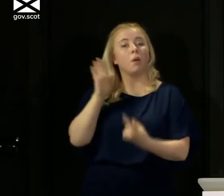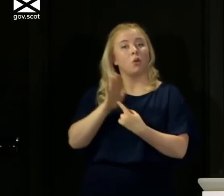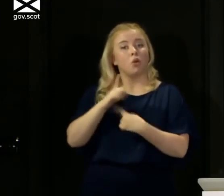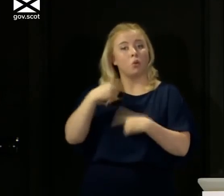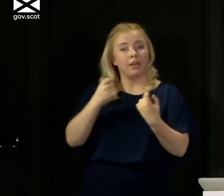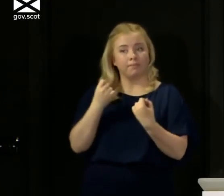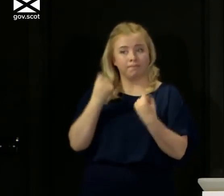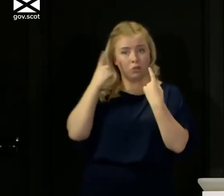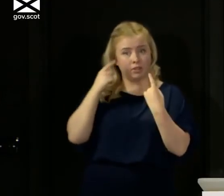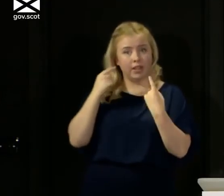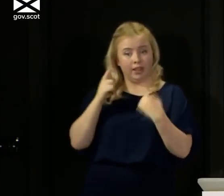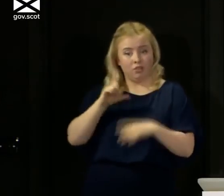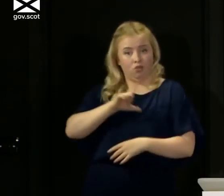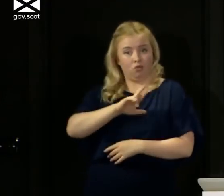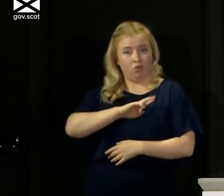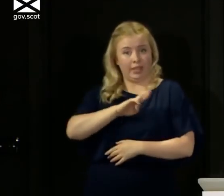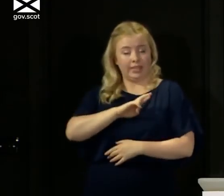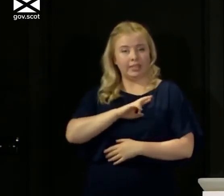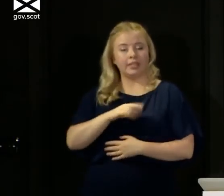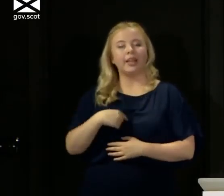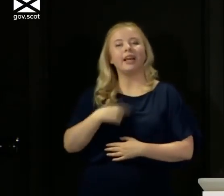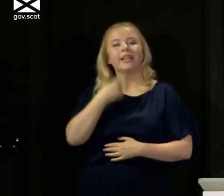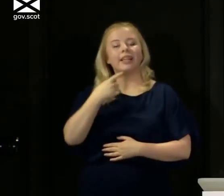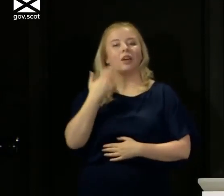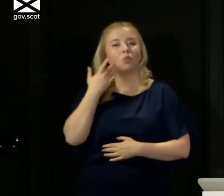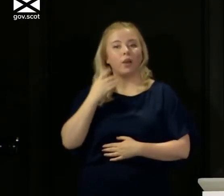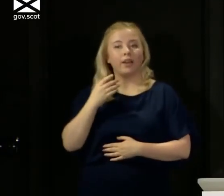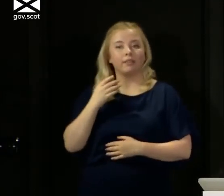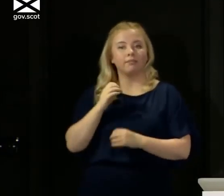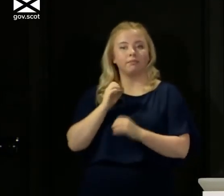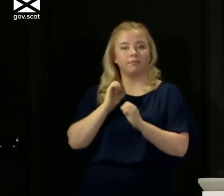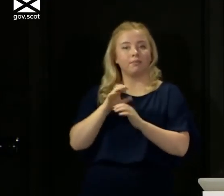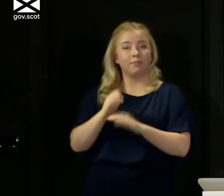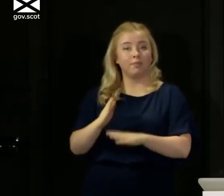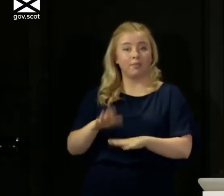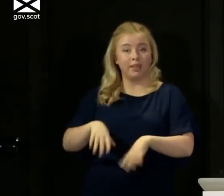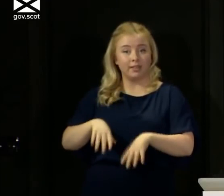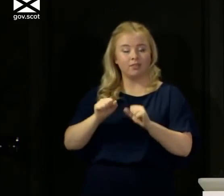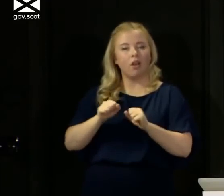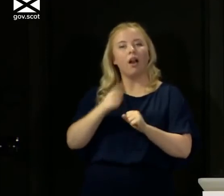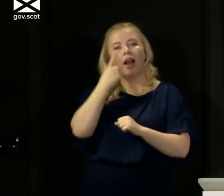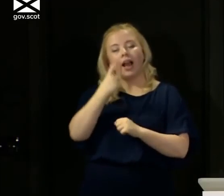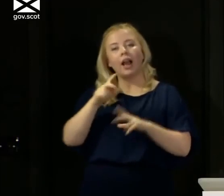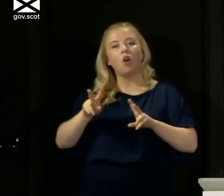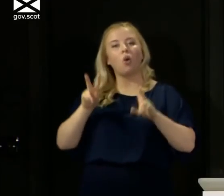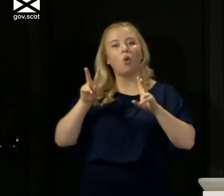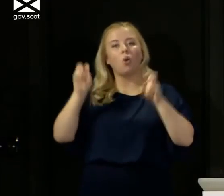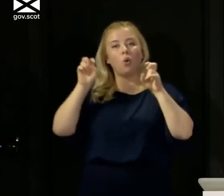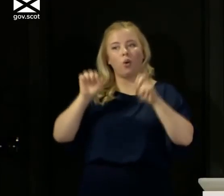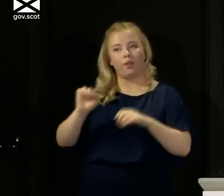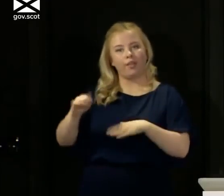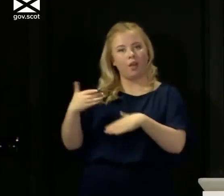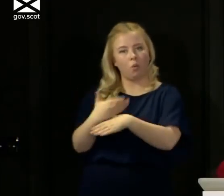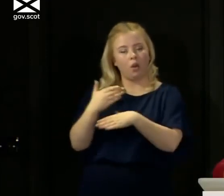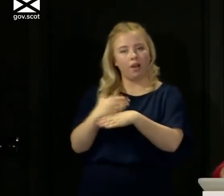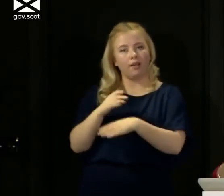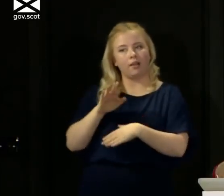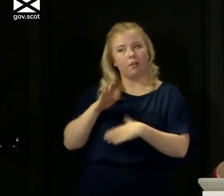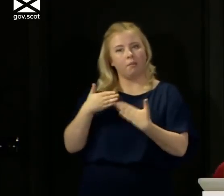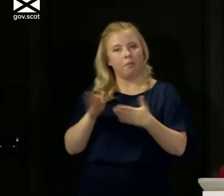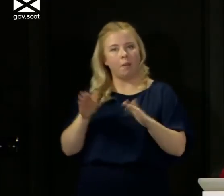do understand that. And I've said in my opening remarks that while I can only quote what Public Health Scotland have themselves